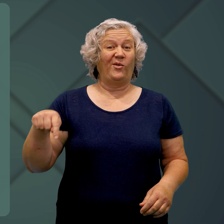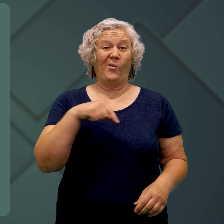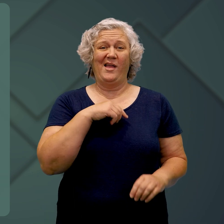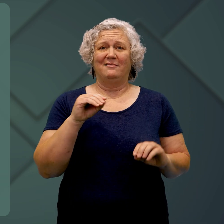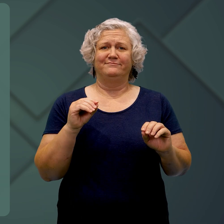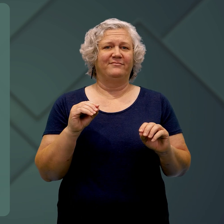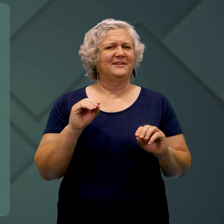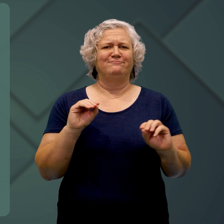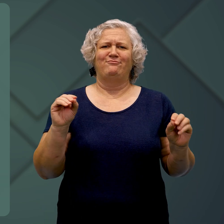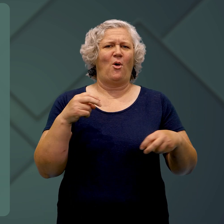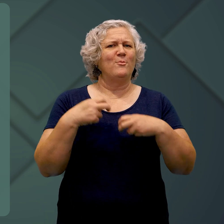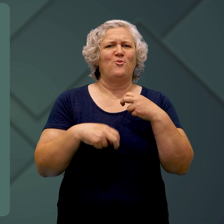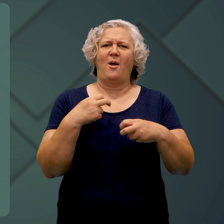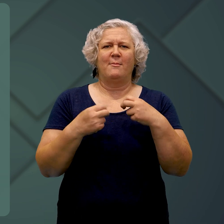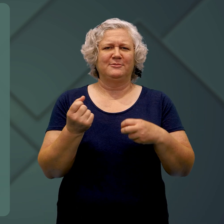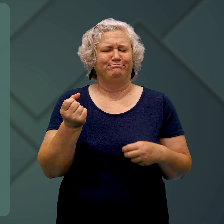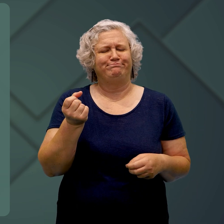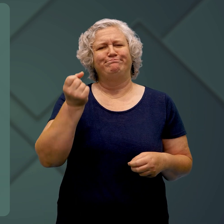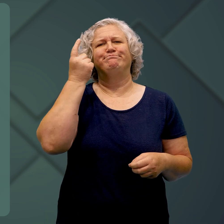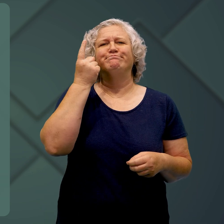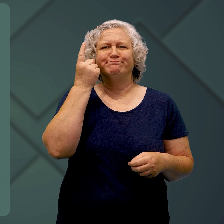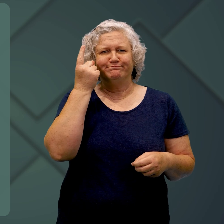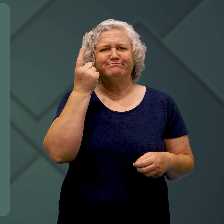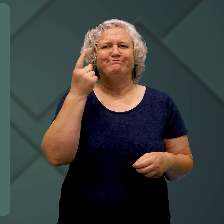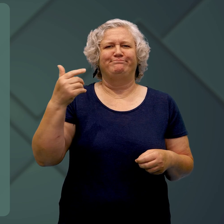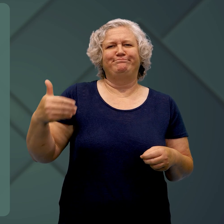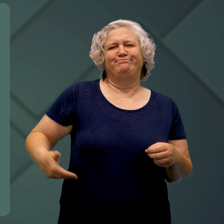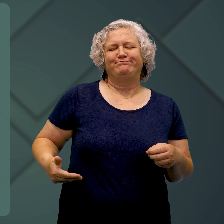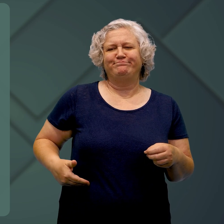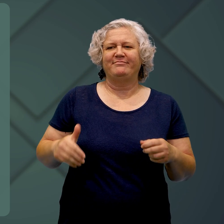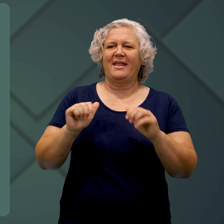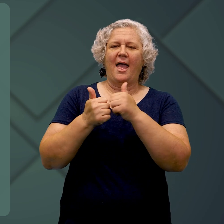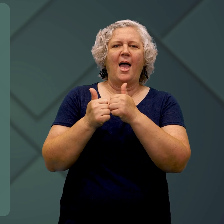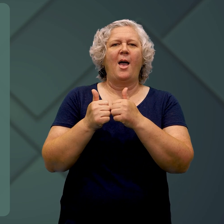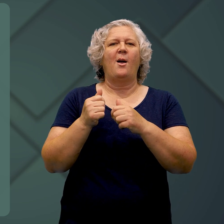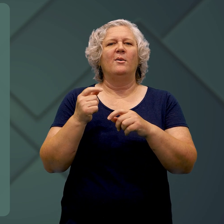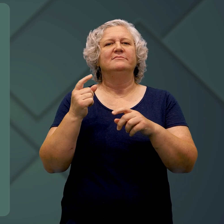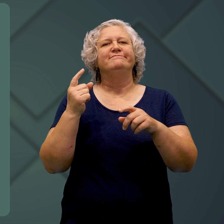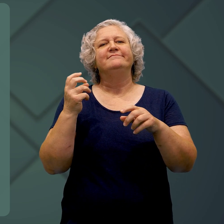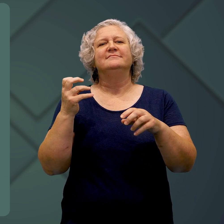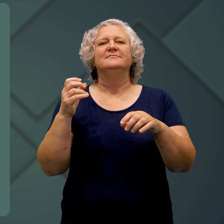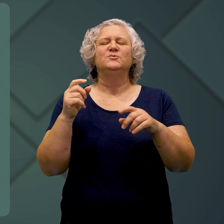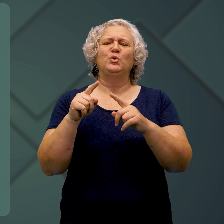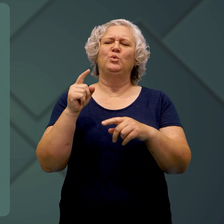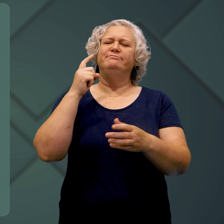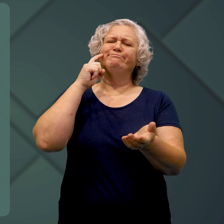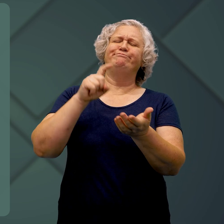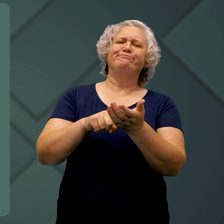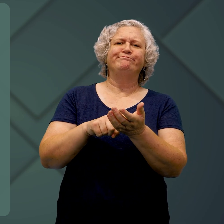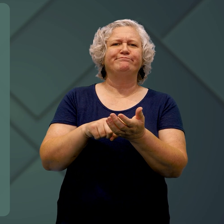We have no difficulty understanding instinctively how to affirm things that typically sighted and hearing children do.